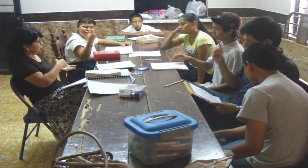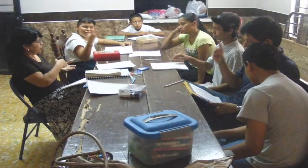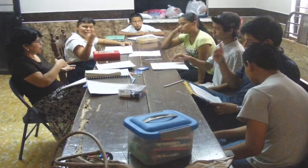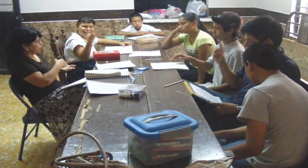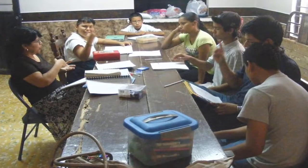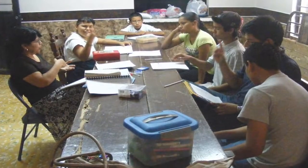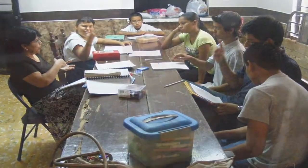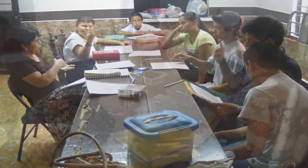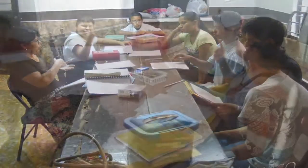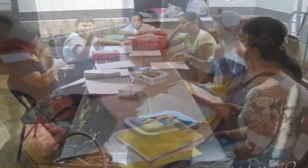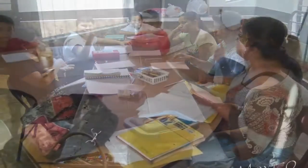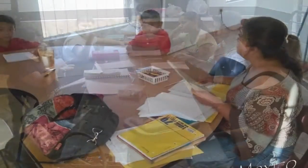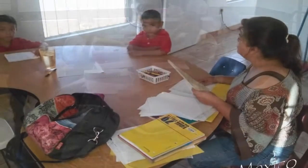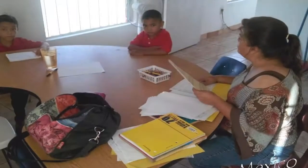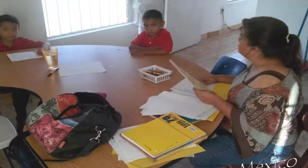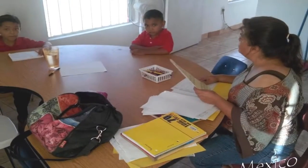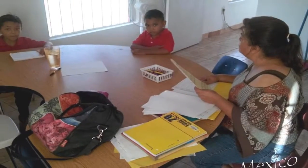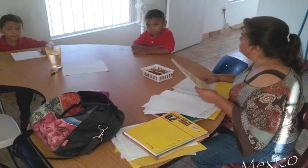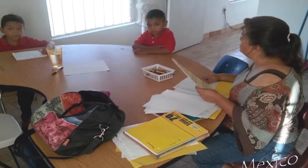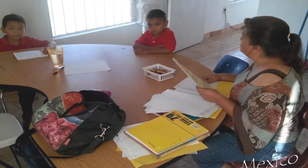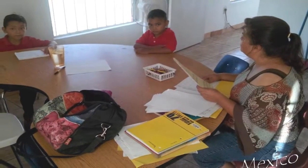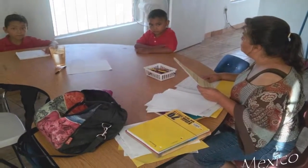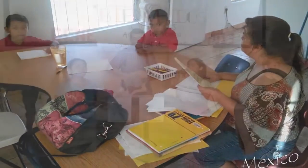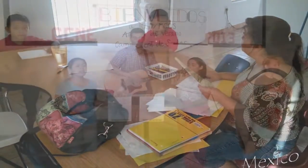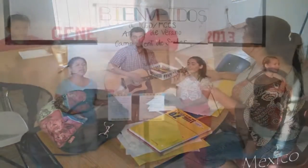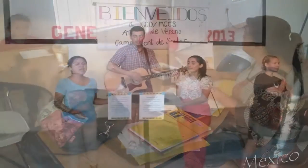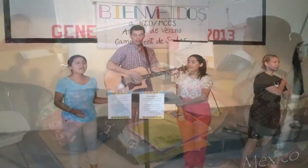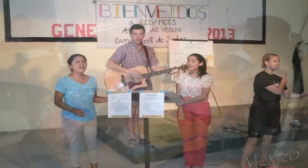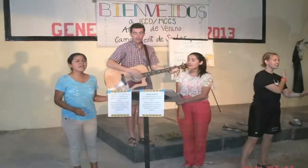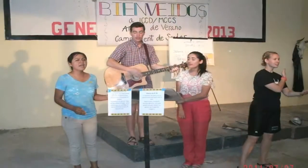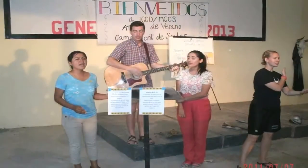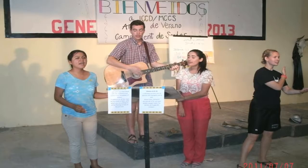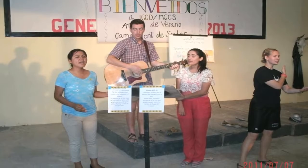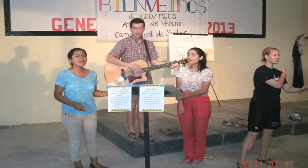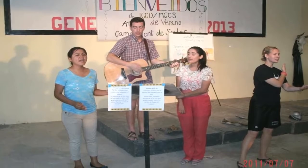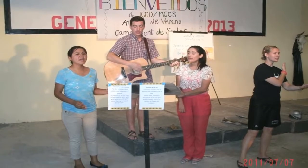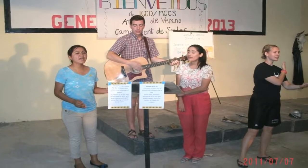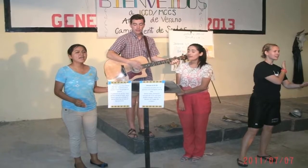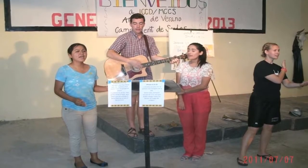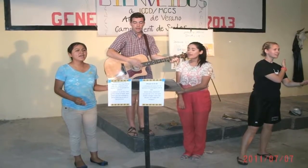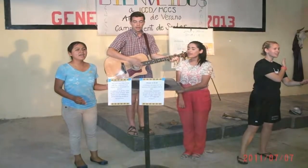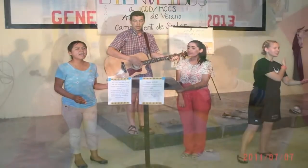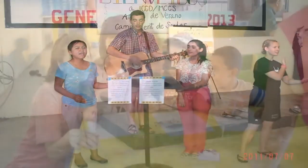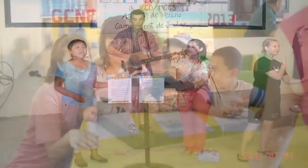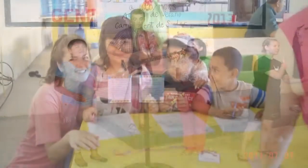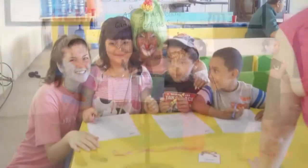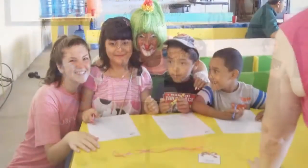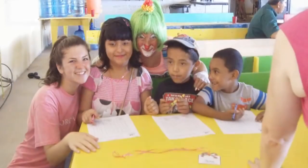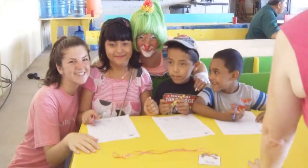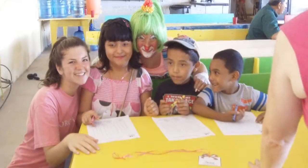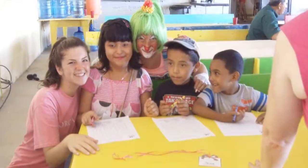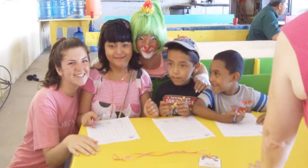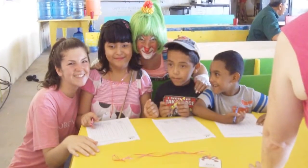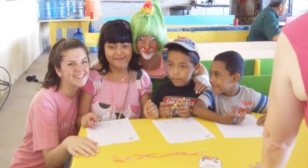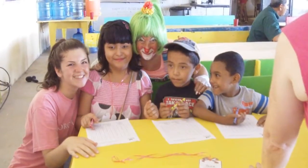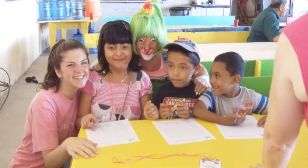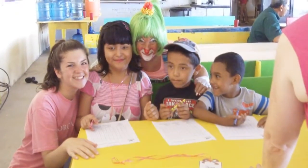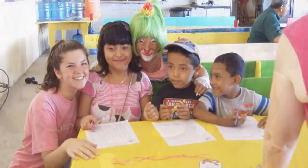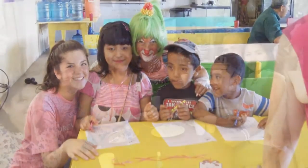community and help the deaf with basic education. We partner with local churches to develop programs and services for the deaf to help